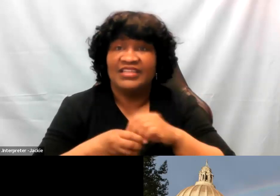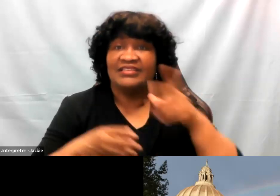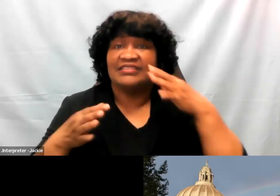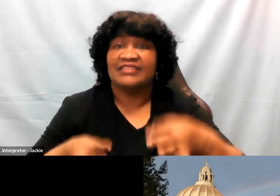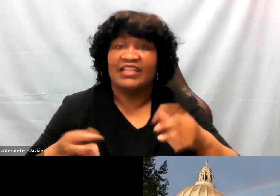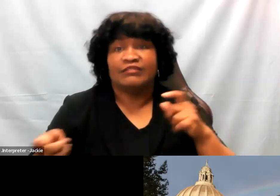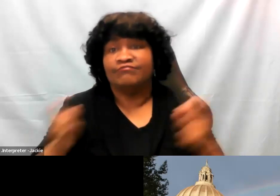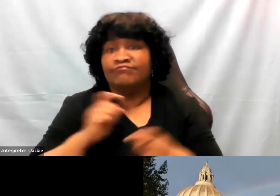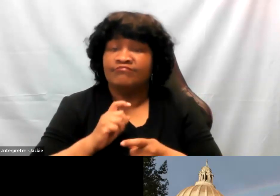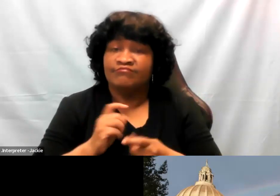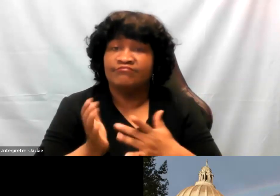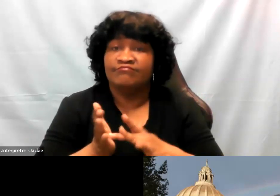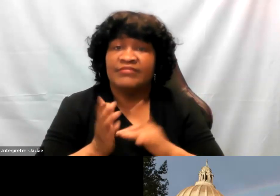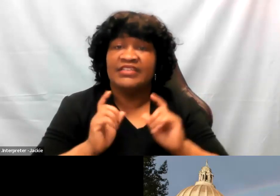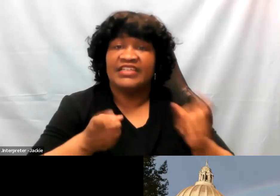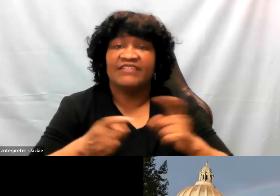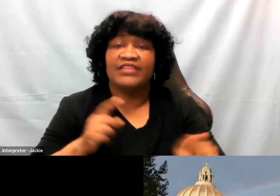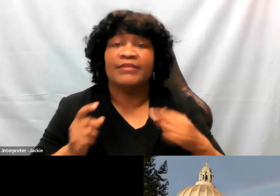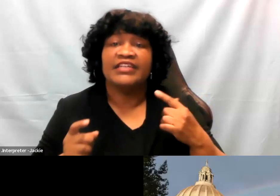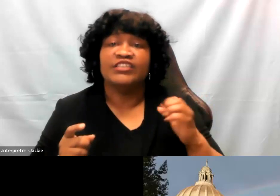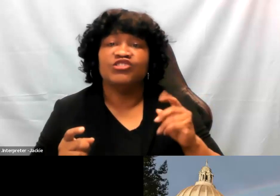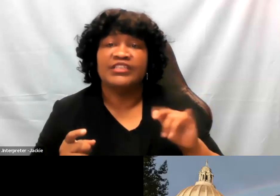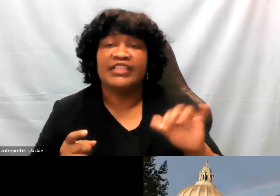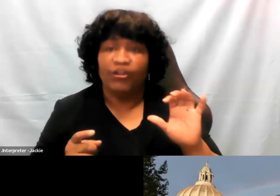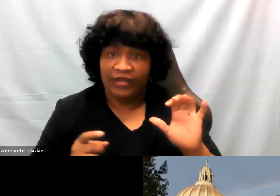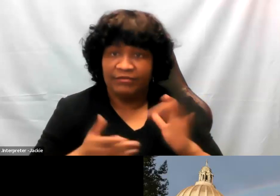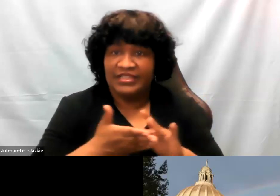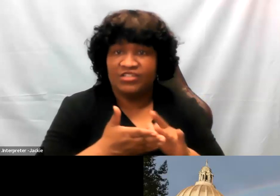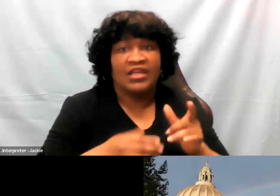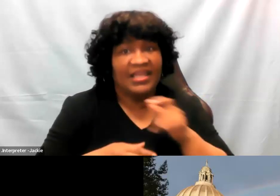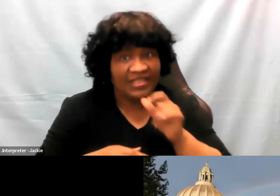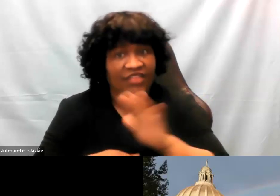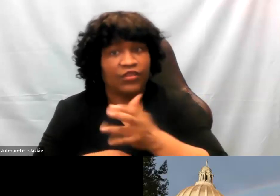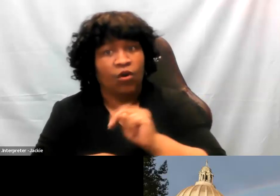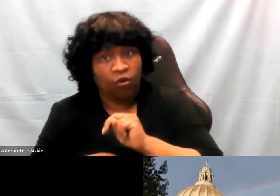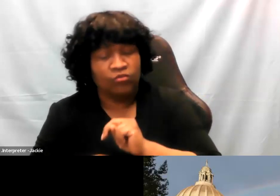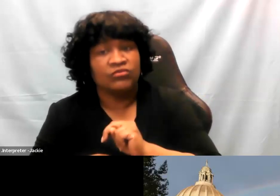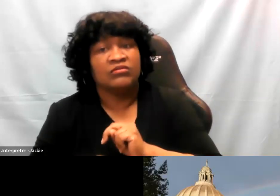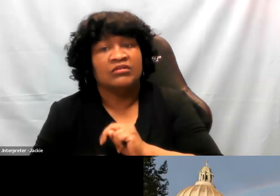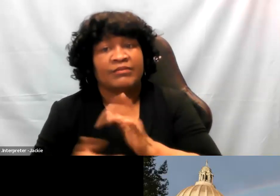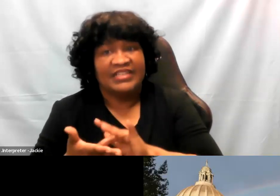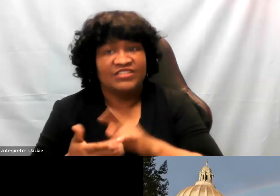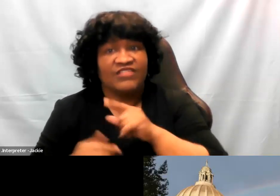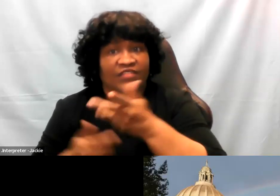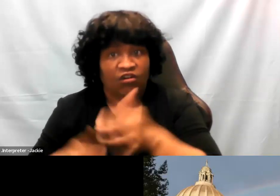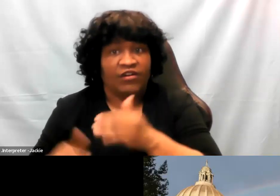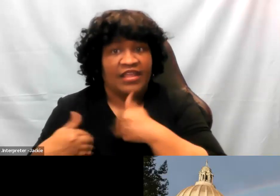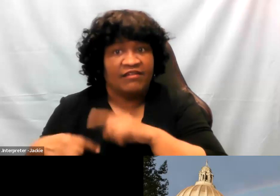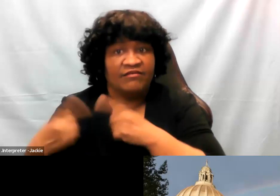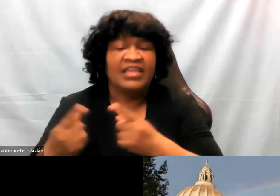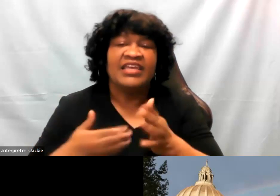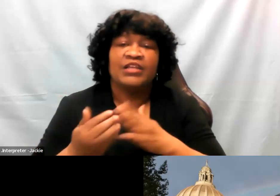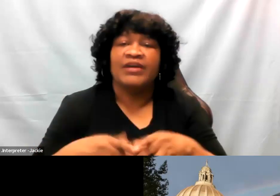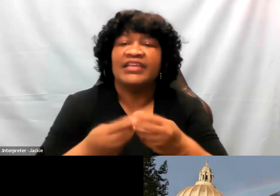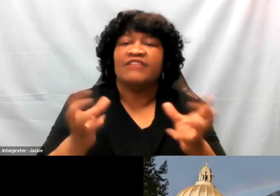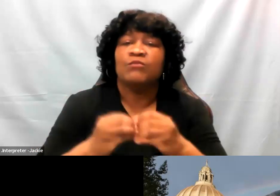to give them a generic versus the medication they're on. So hopefully this will help in creating more stability for those